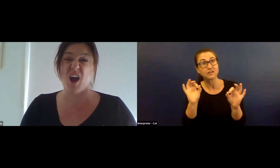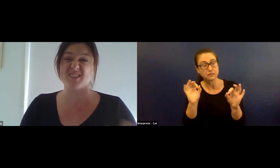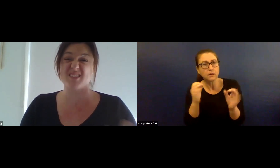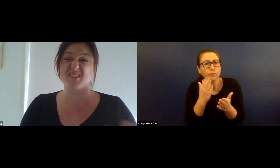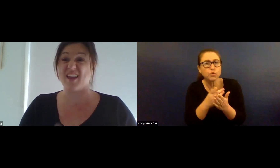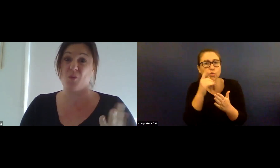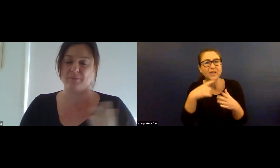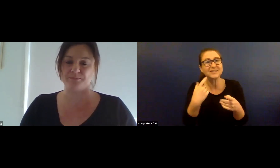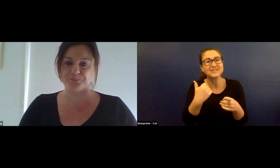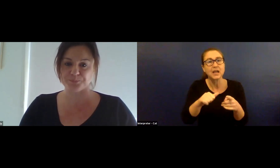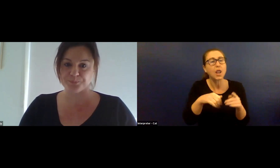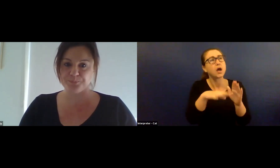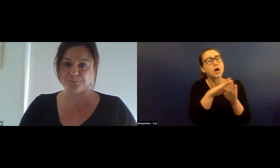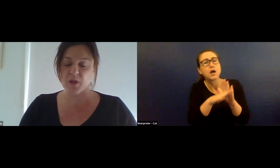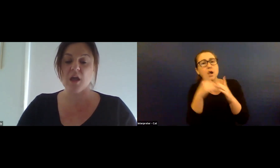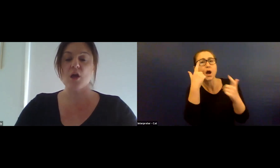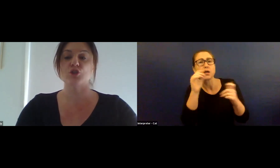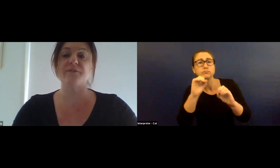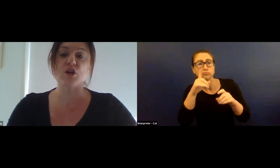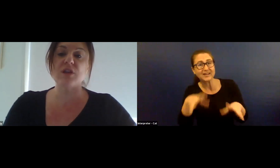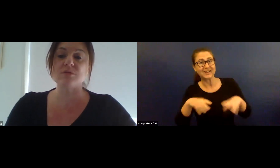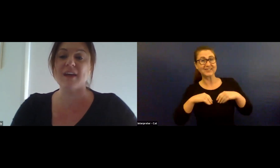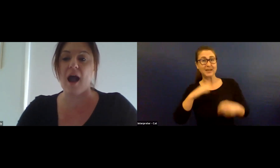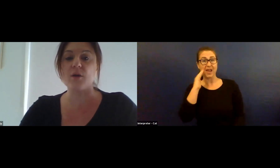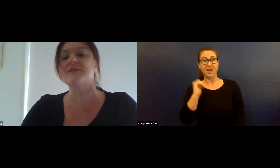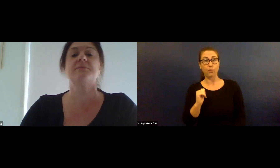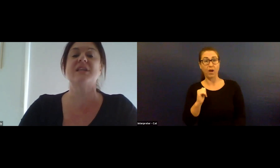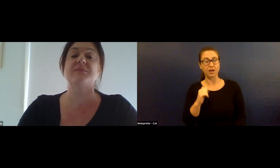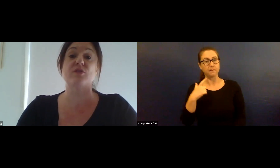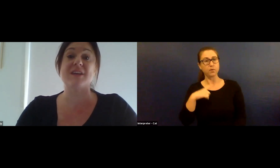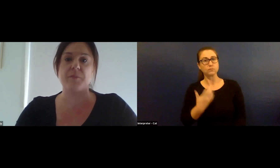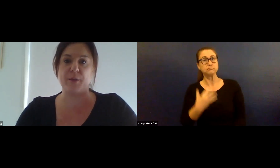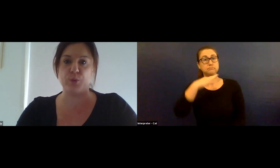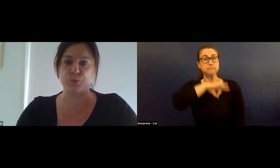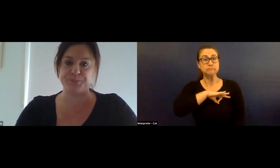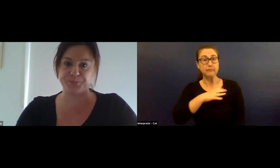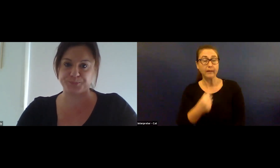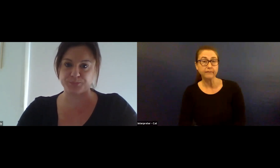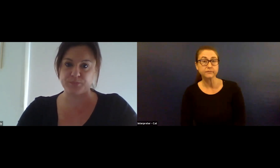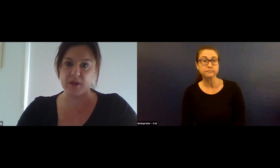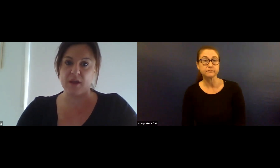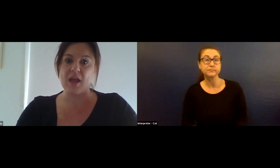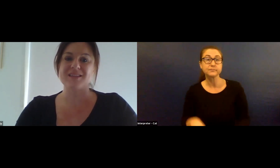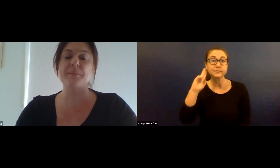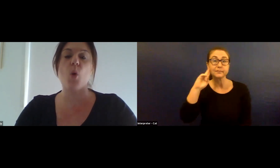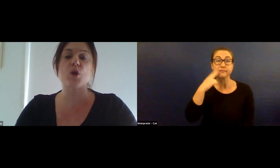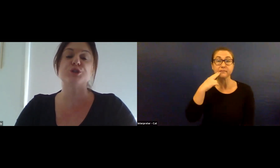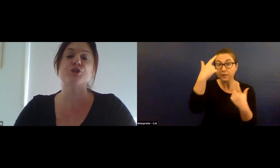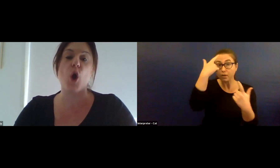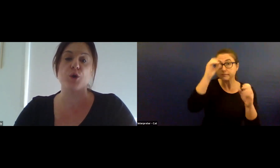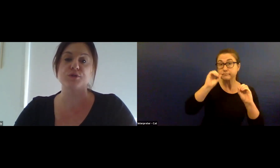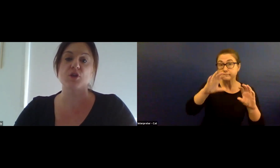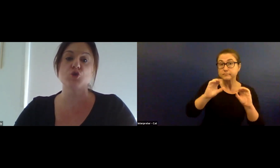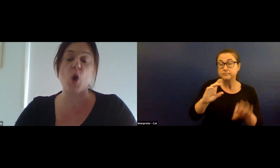inclusive practice for anyone. So first I'll start with some tips for deaf people. It's important